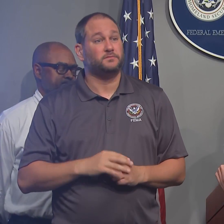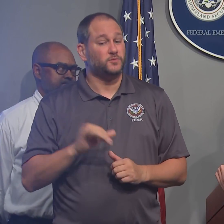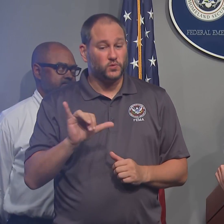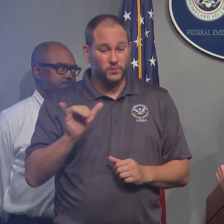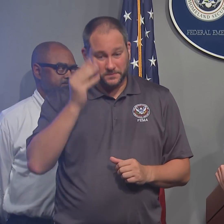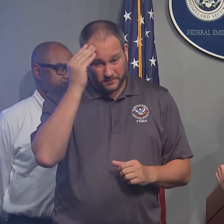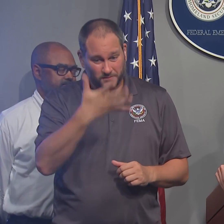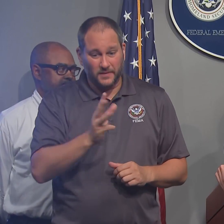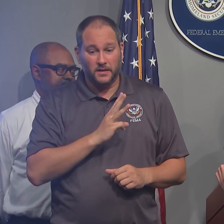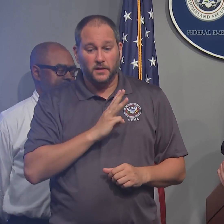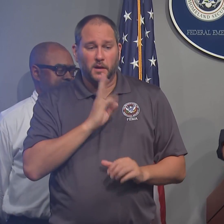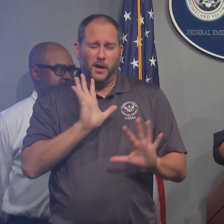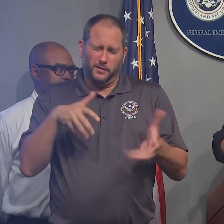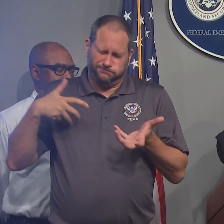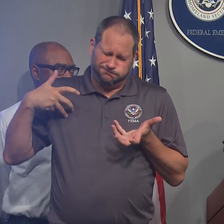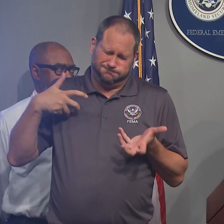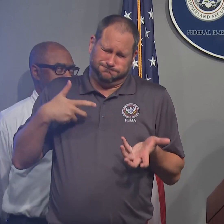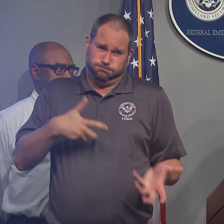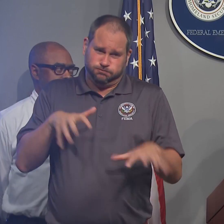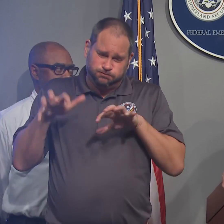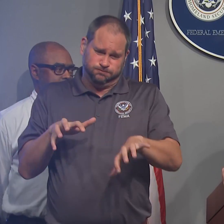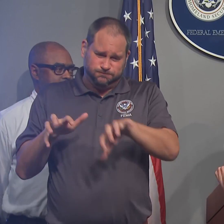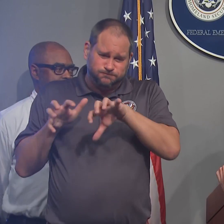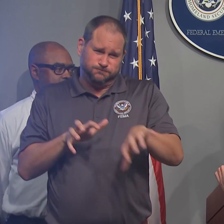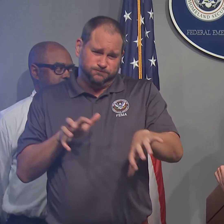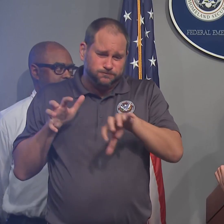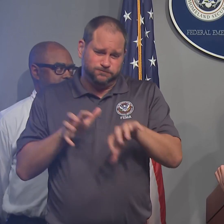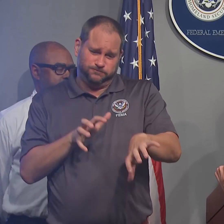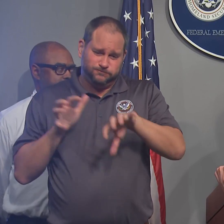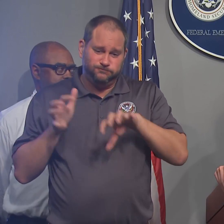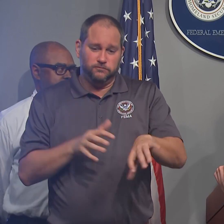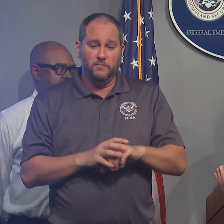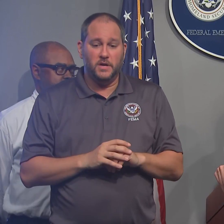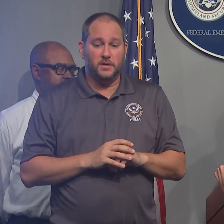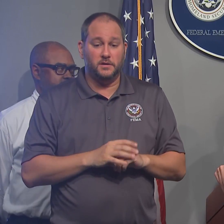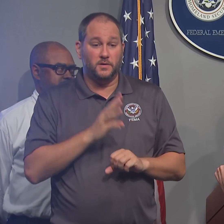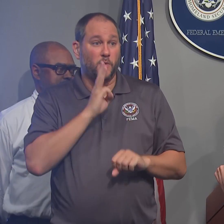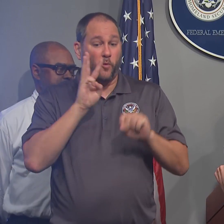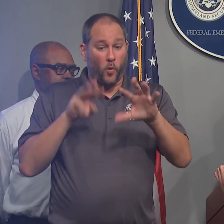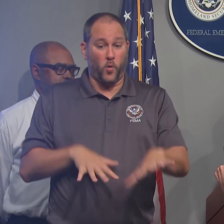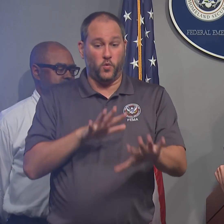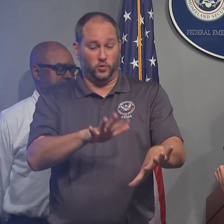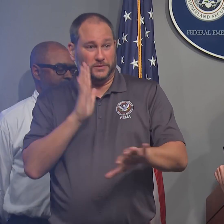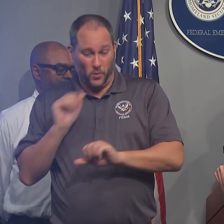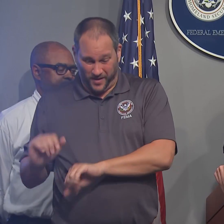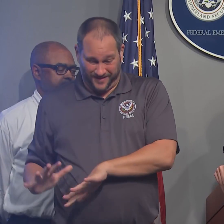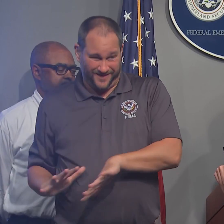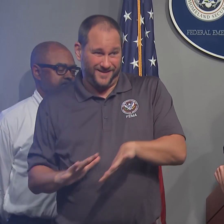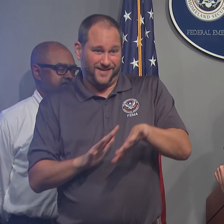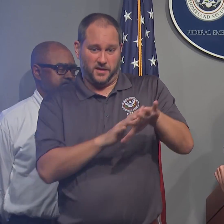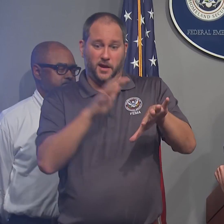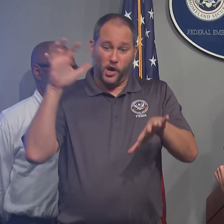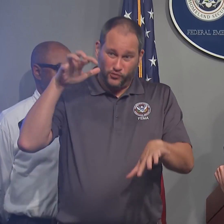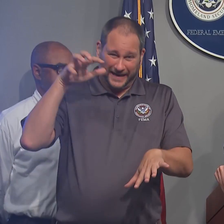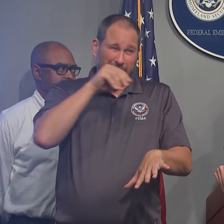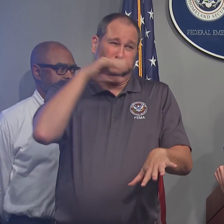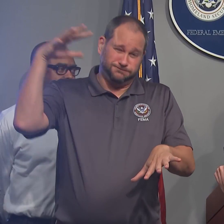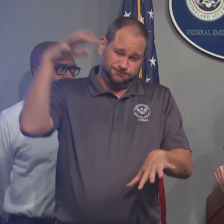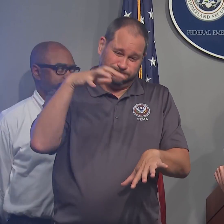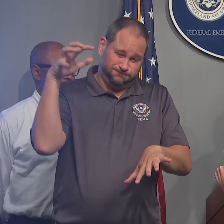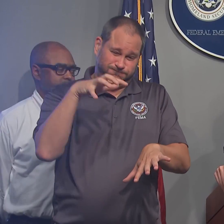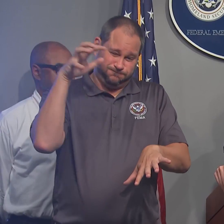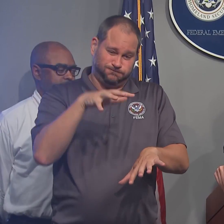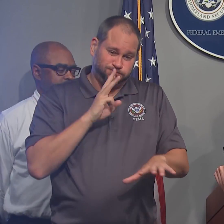of rainfall as the system's pulling a lot of moisture out of the ocean. You're already seeing rain bands come along the